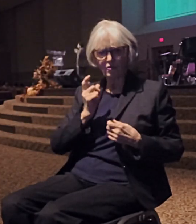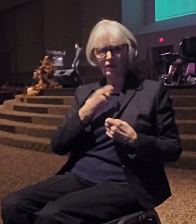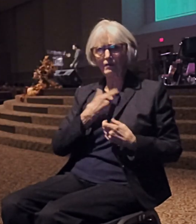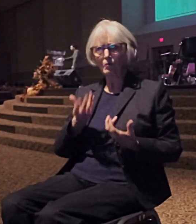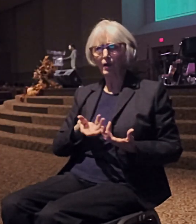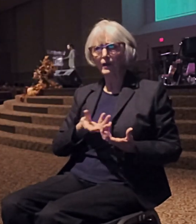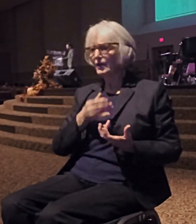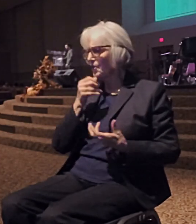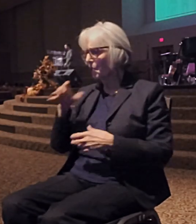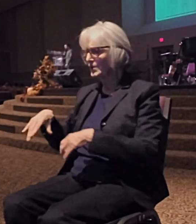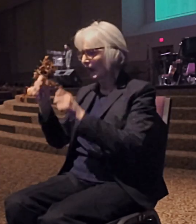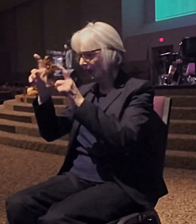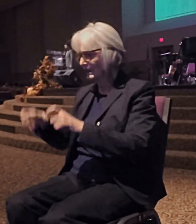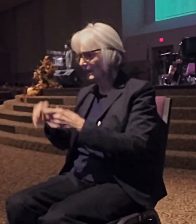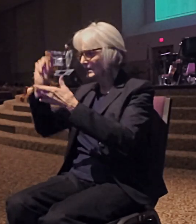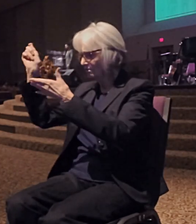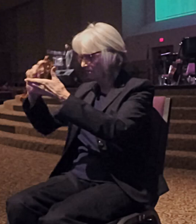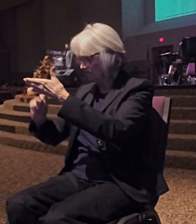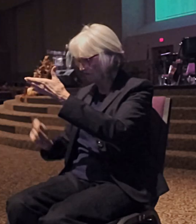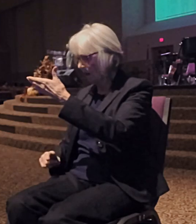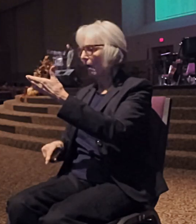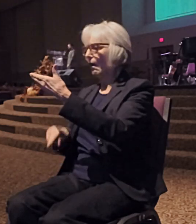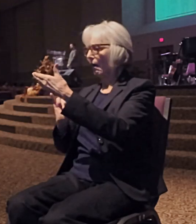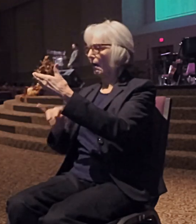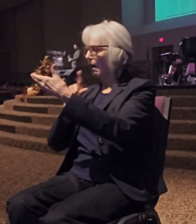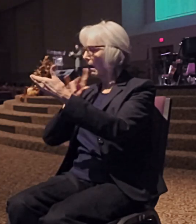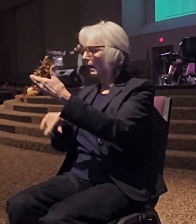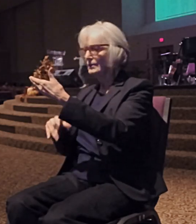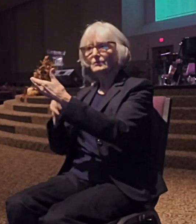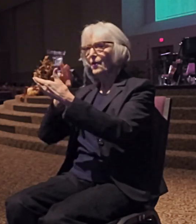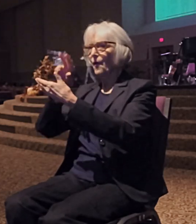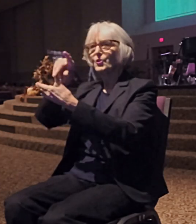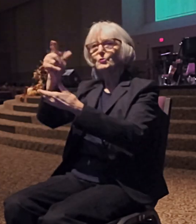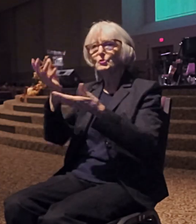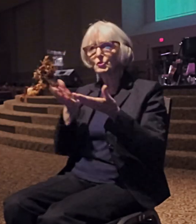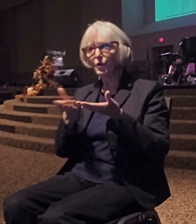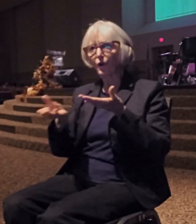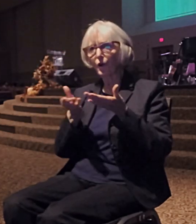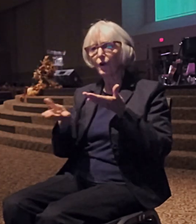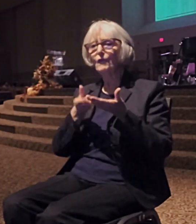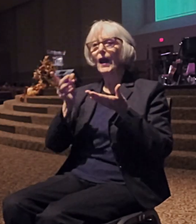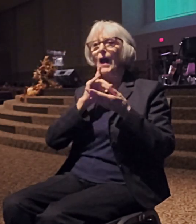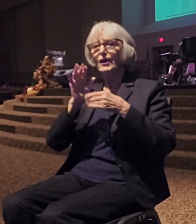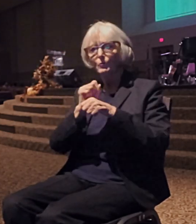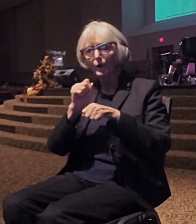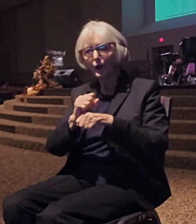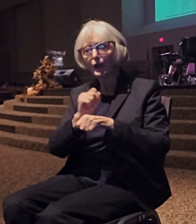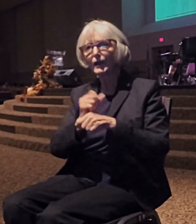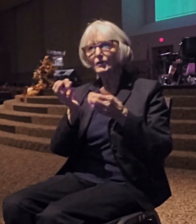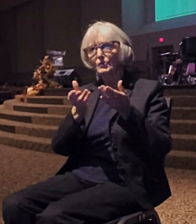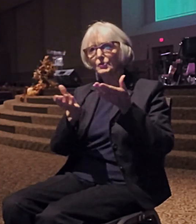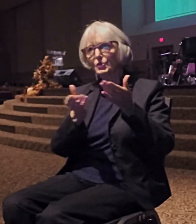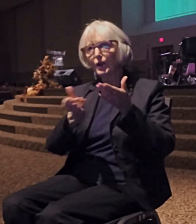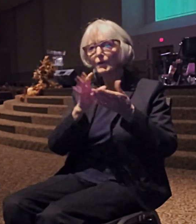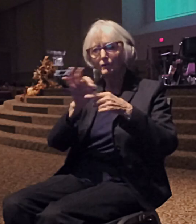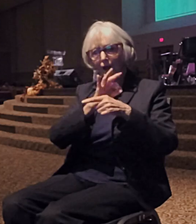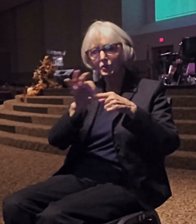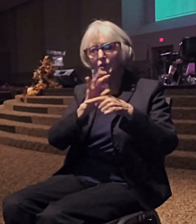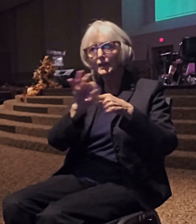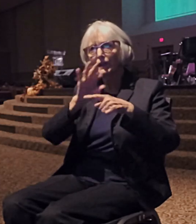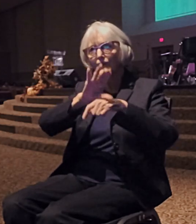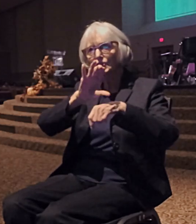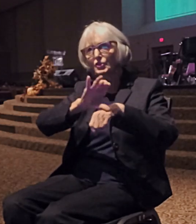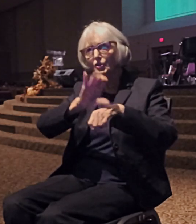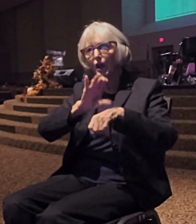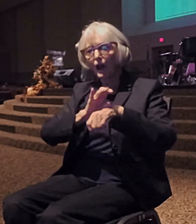take a test, it's to go serve. So go serve. How do we live out this unity? We do it serving. We do it functioning correctly, where I and the